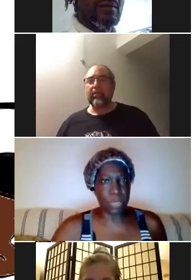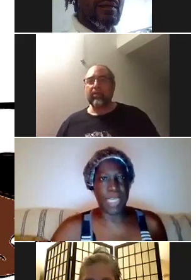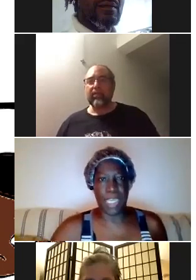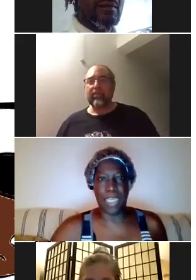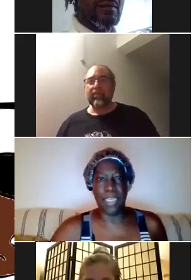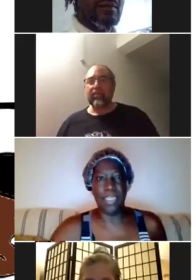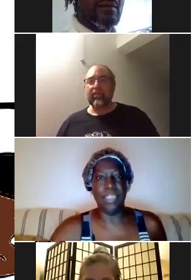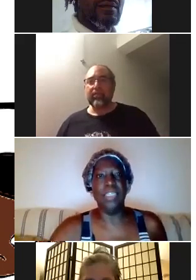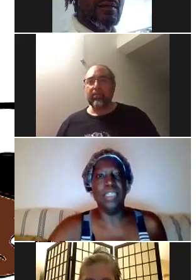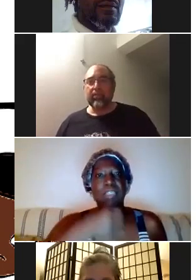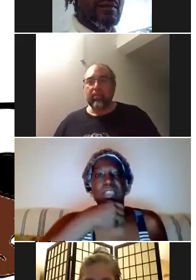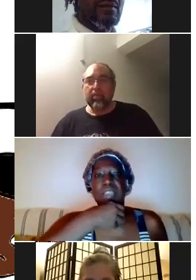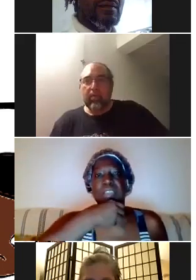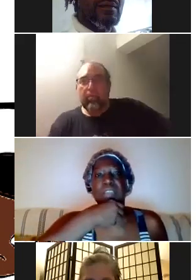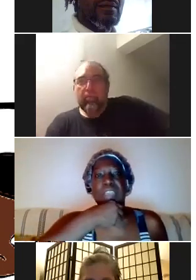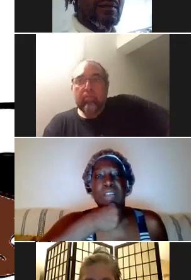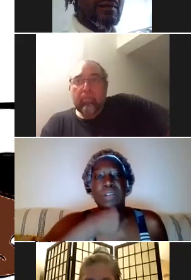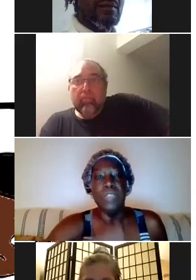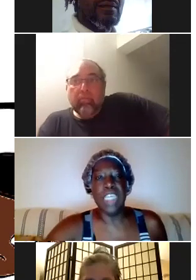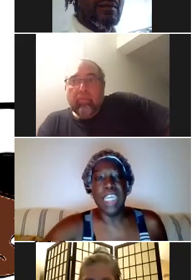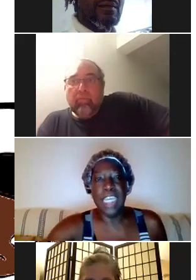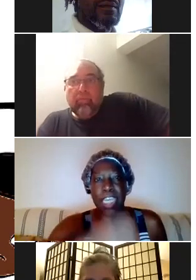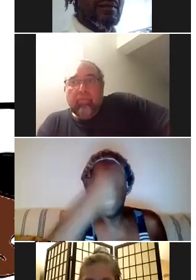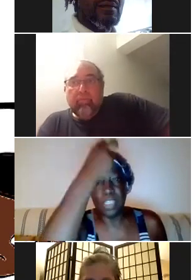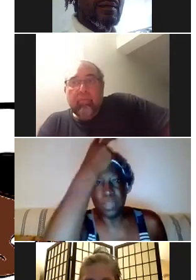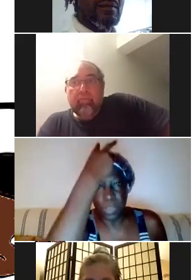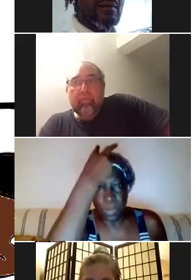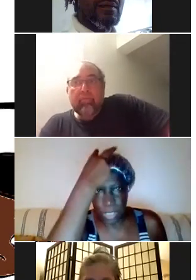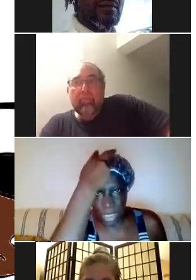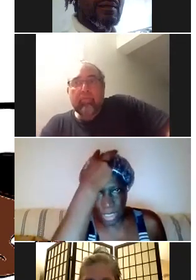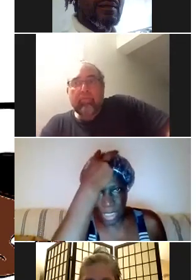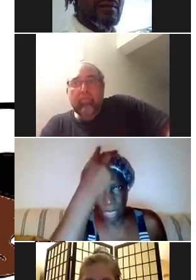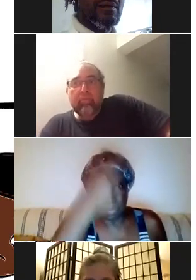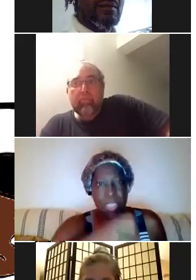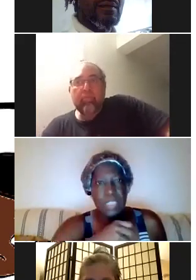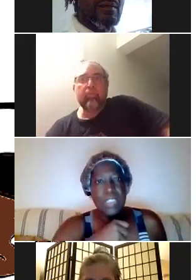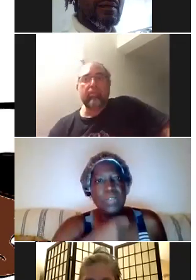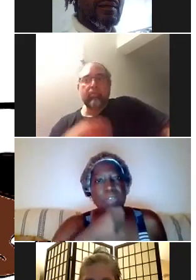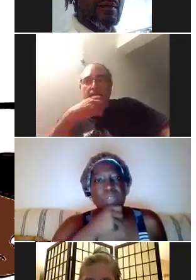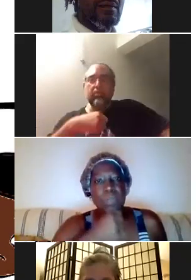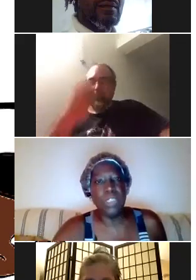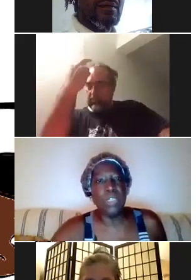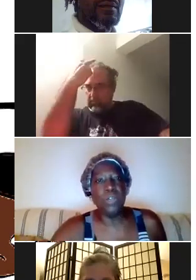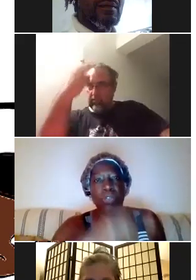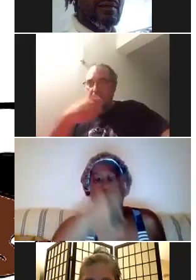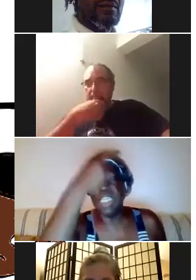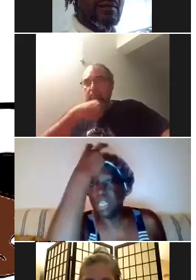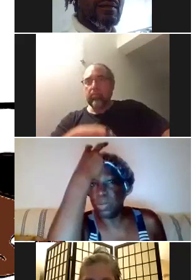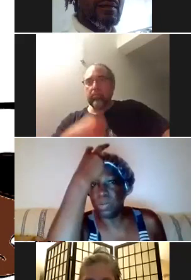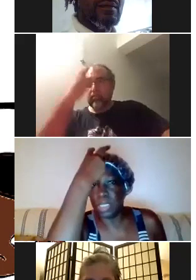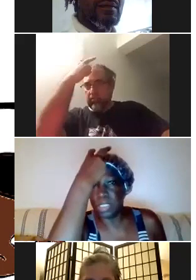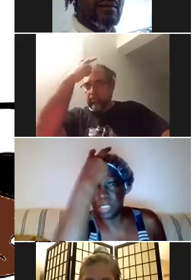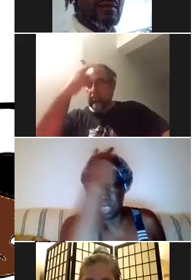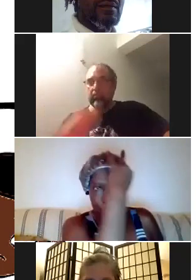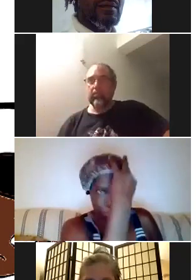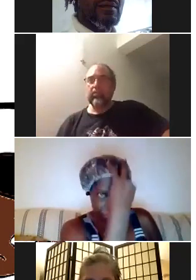goat would be their goatee and those horns at the top. So goatee